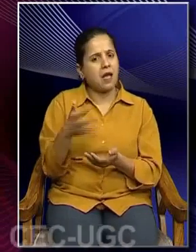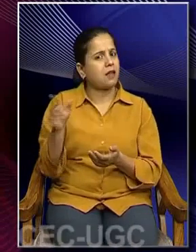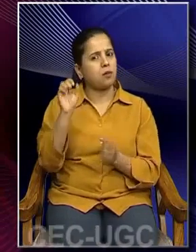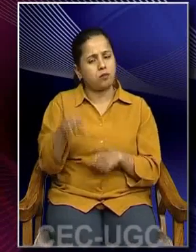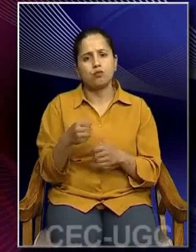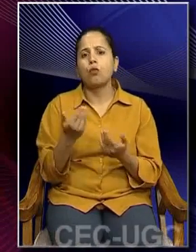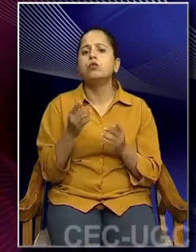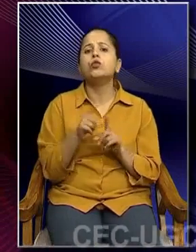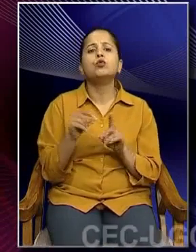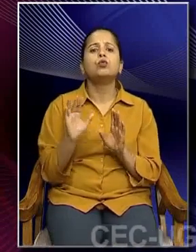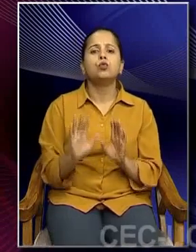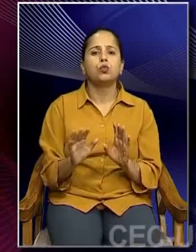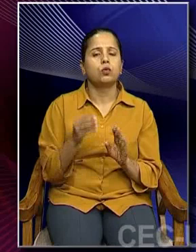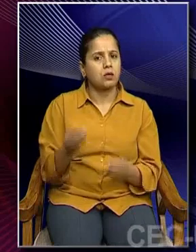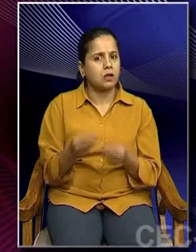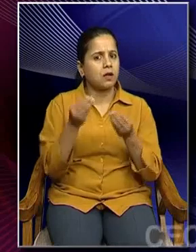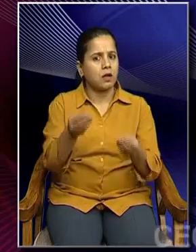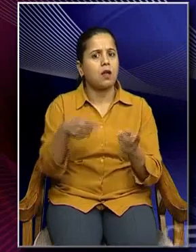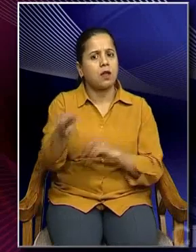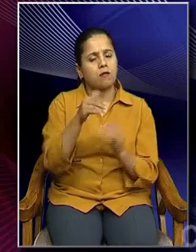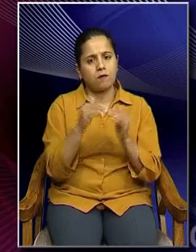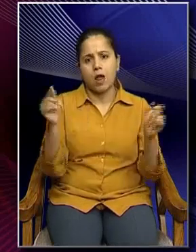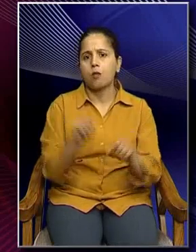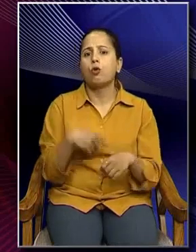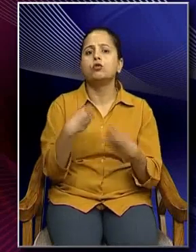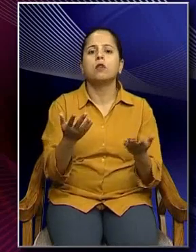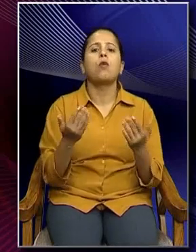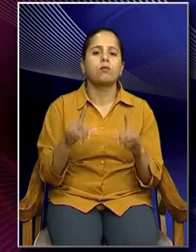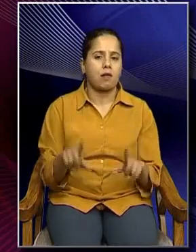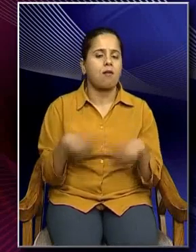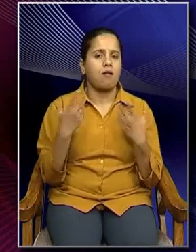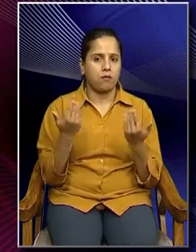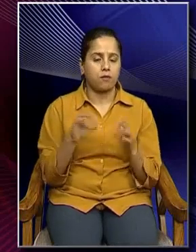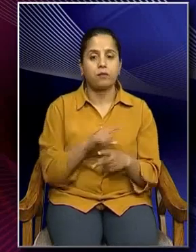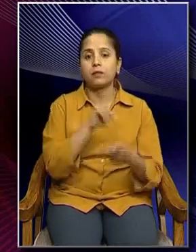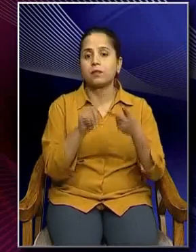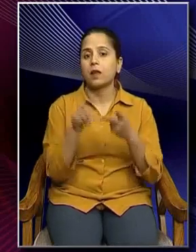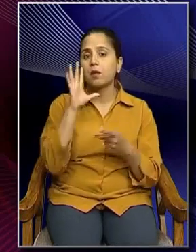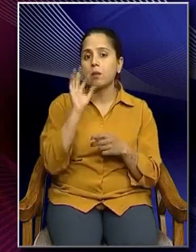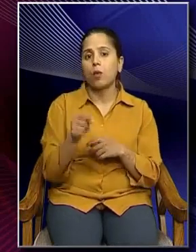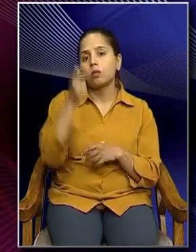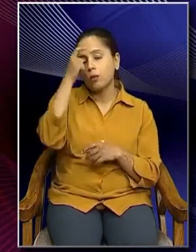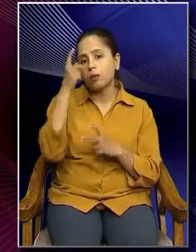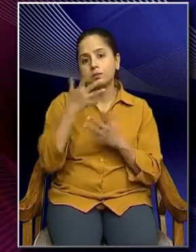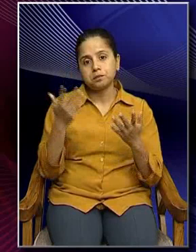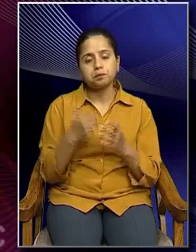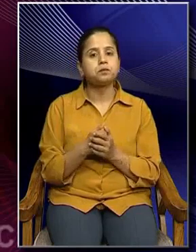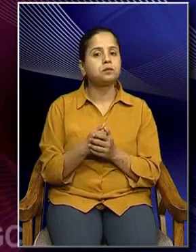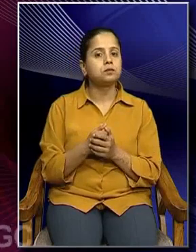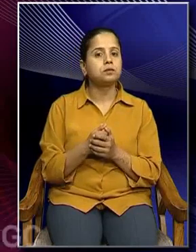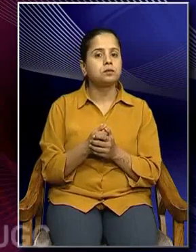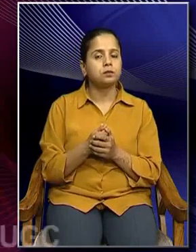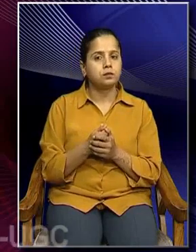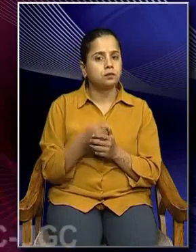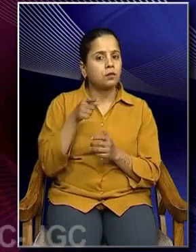can do, provided they get fair opportunities in life. Second important issue is, of course,